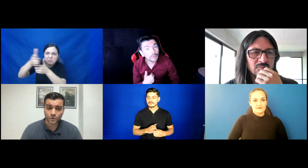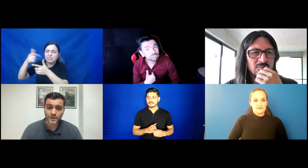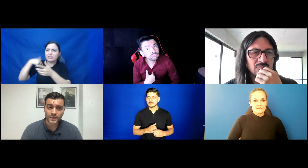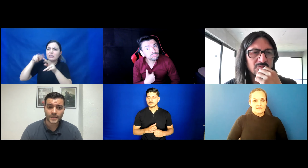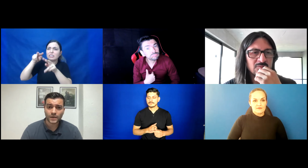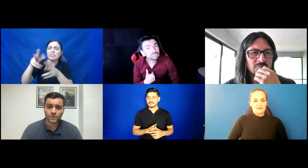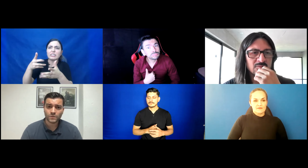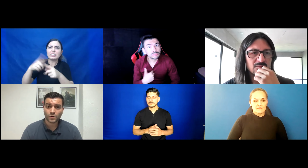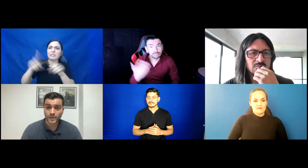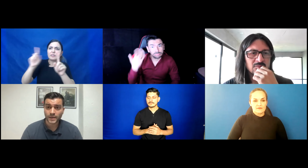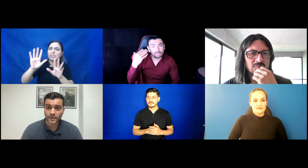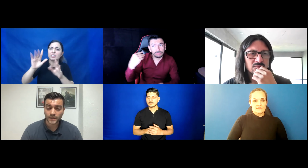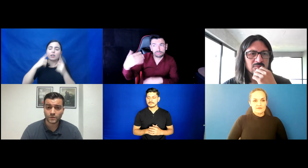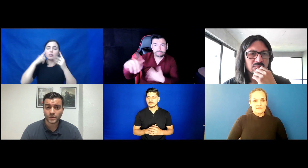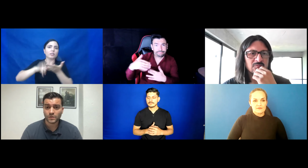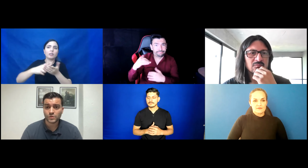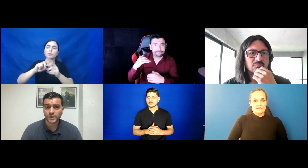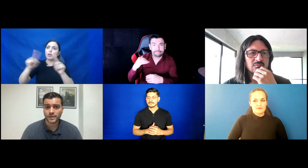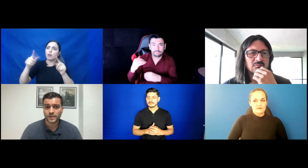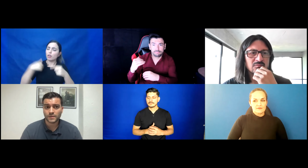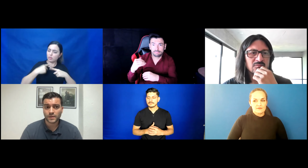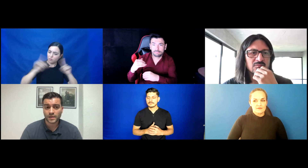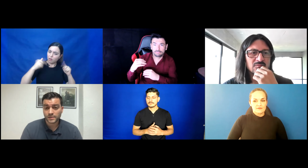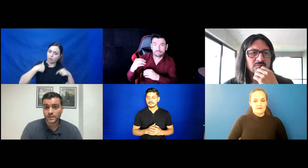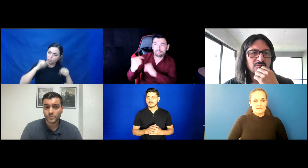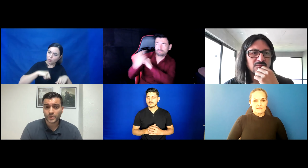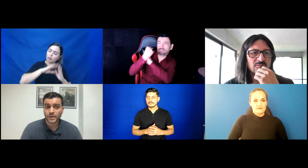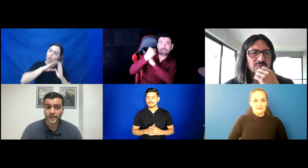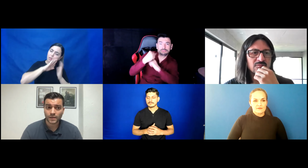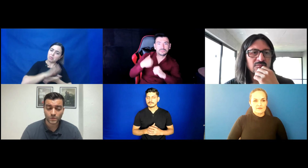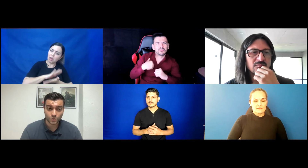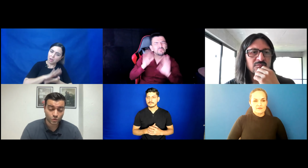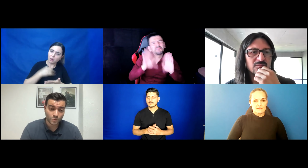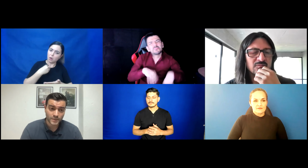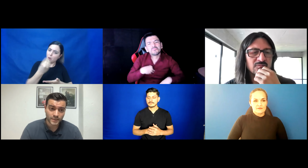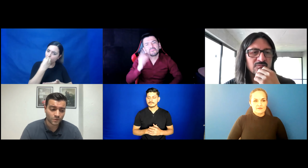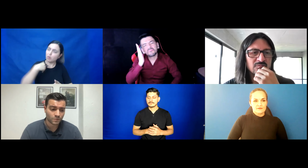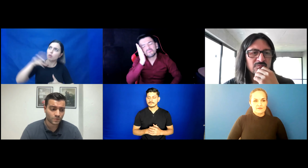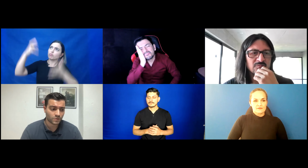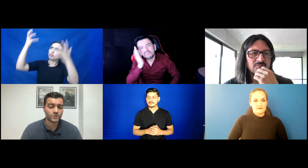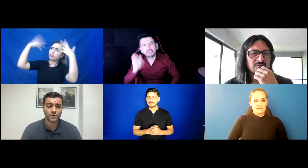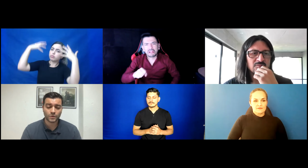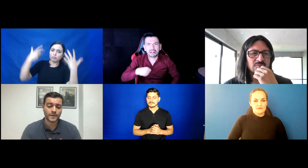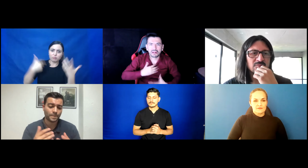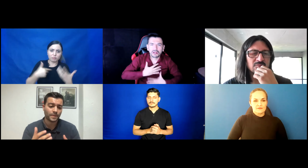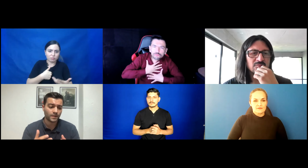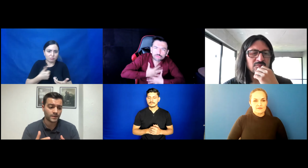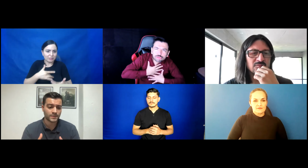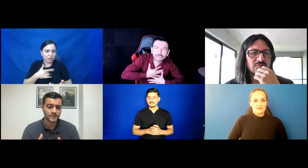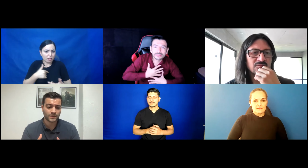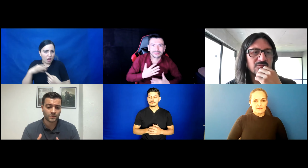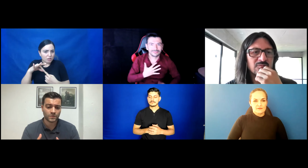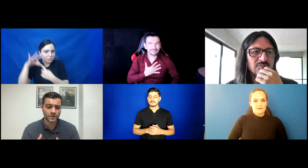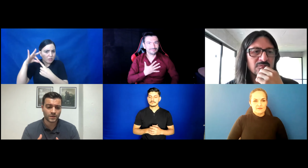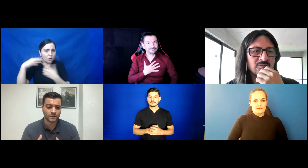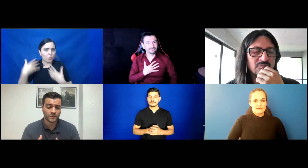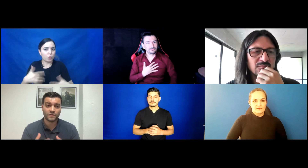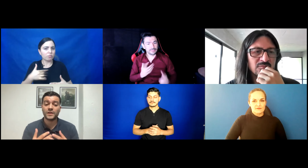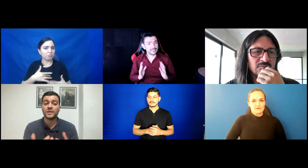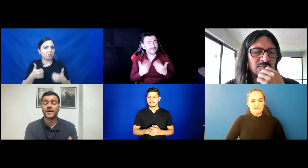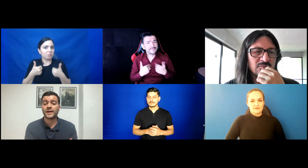in many areas. And the idea that I can sleep well, that I can eat, that I could have a roof over my